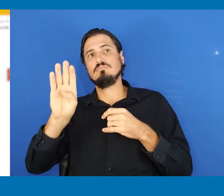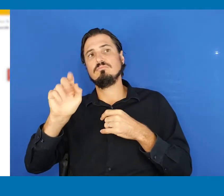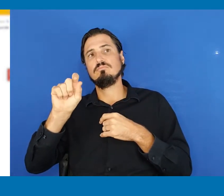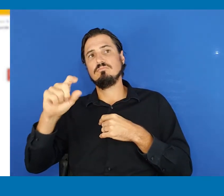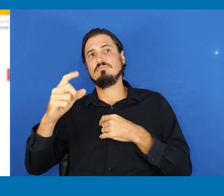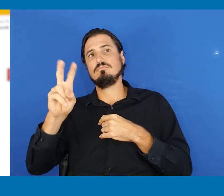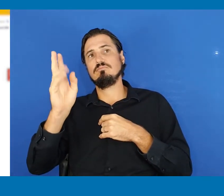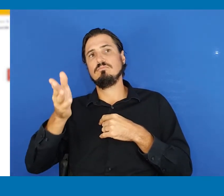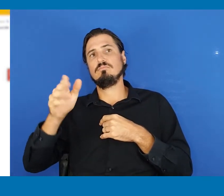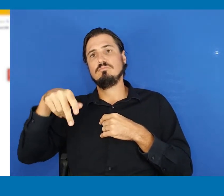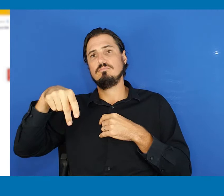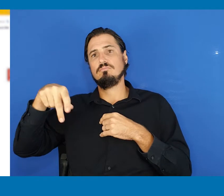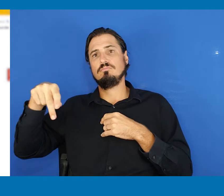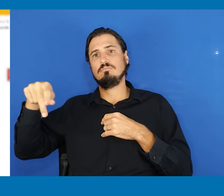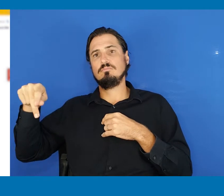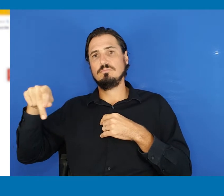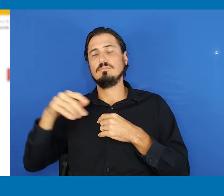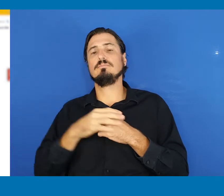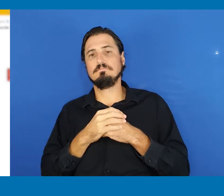at